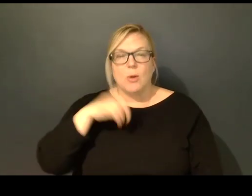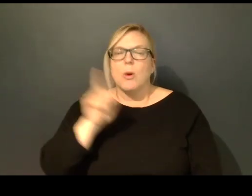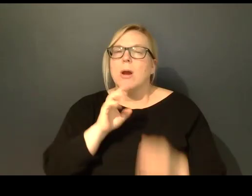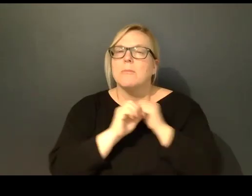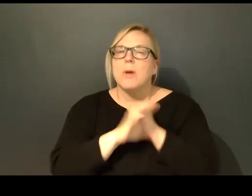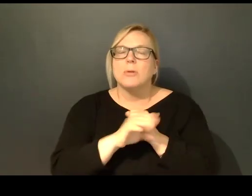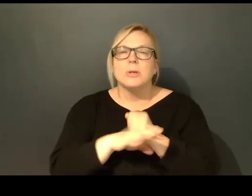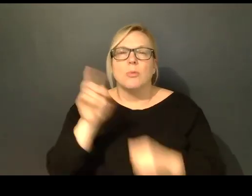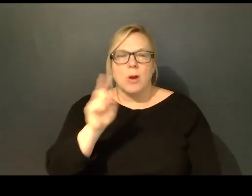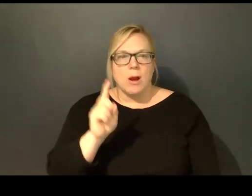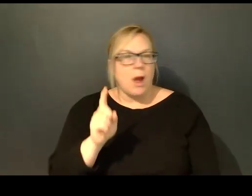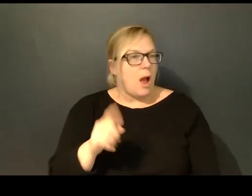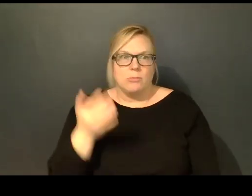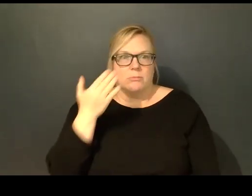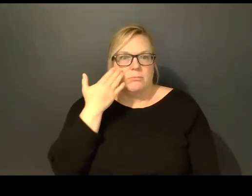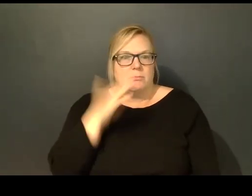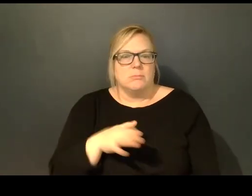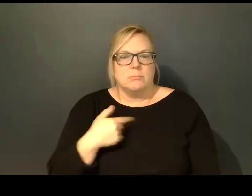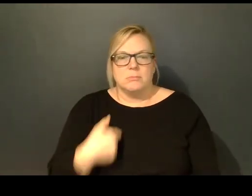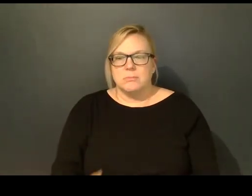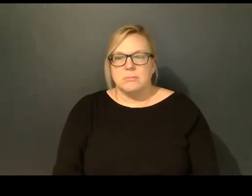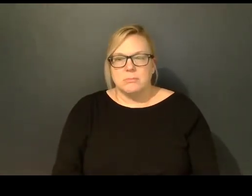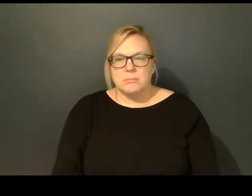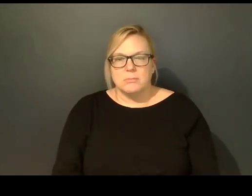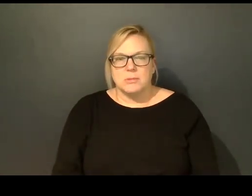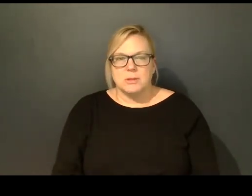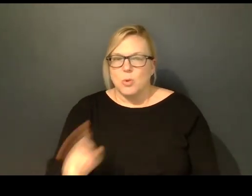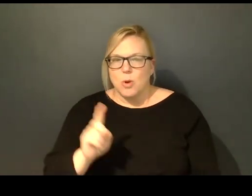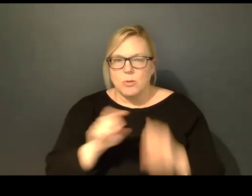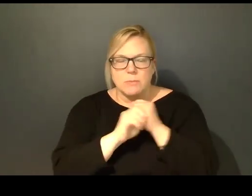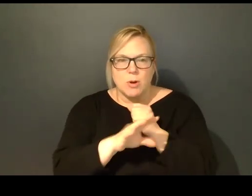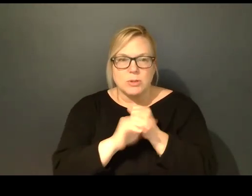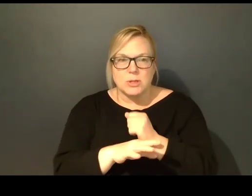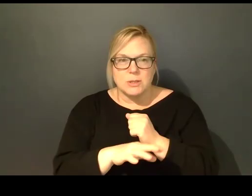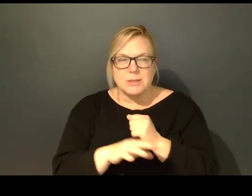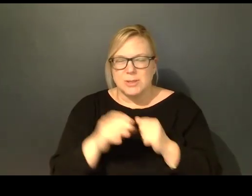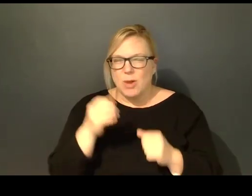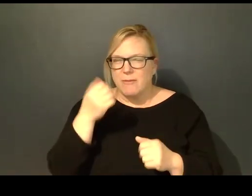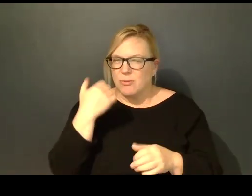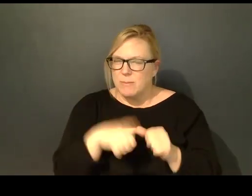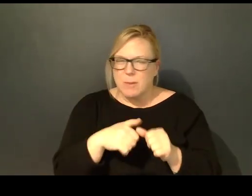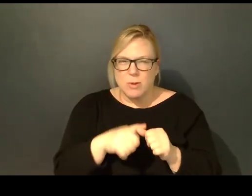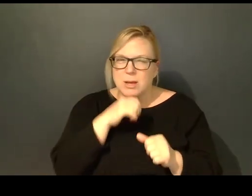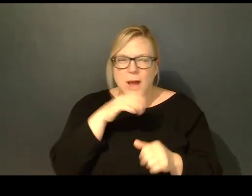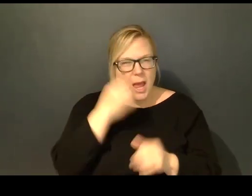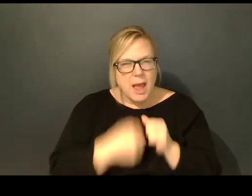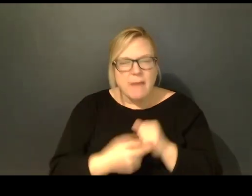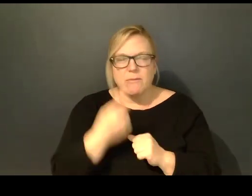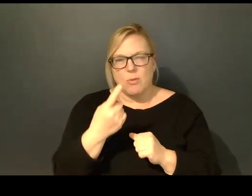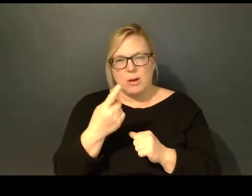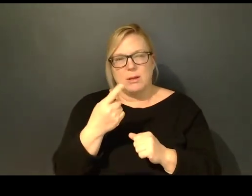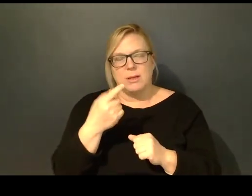I wasn't aware of that. So that's coming across, and not every blind or partially sighted